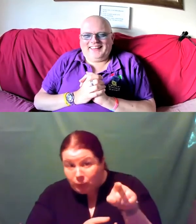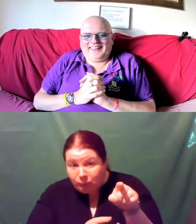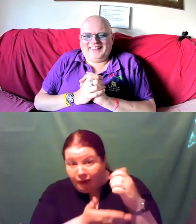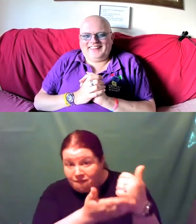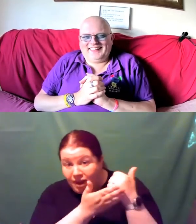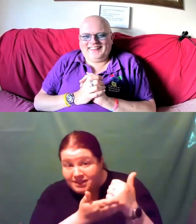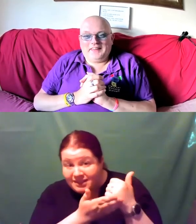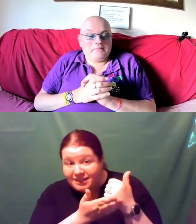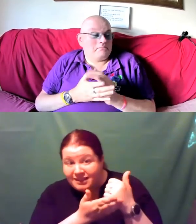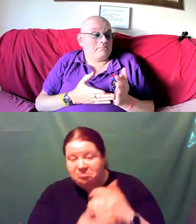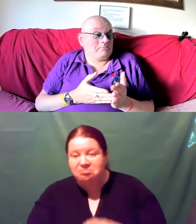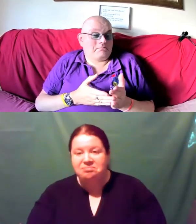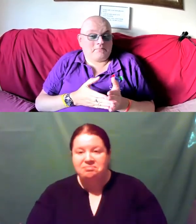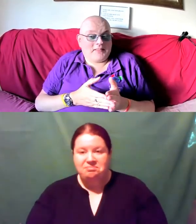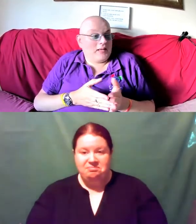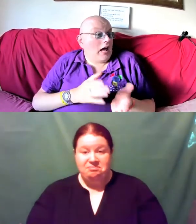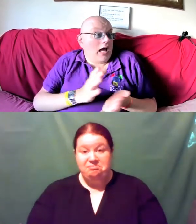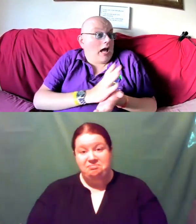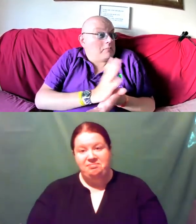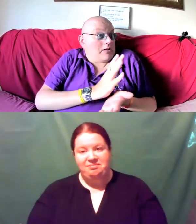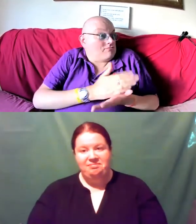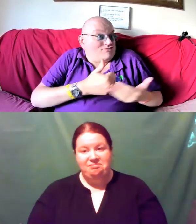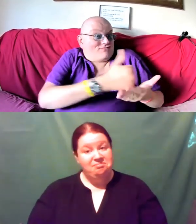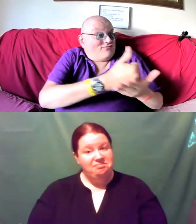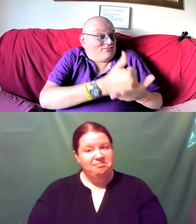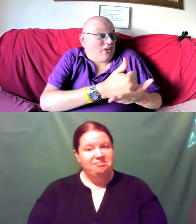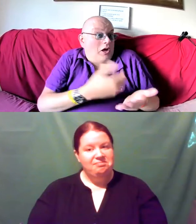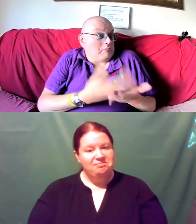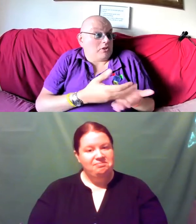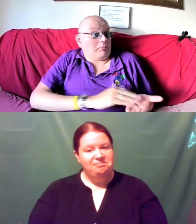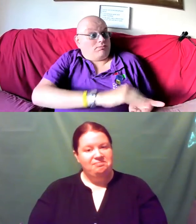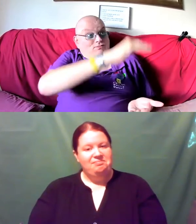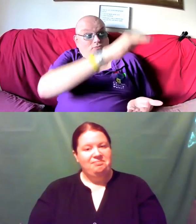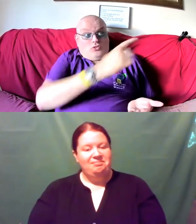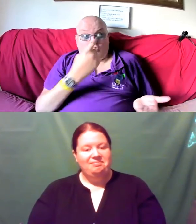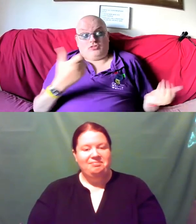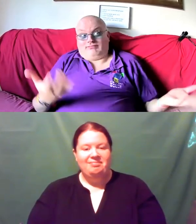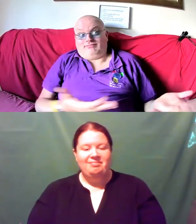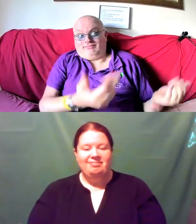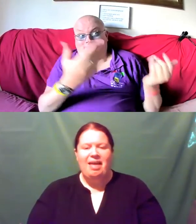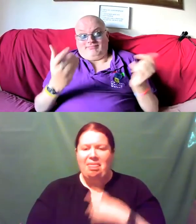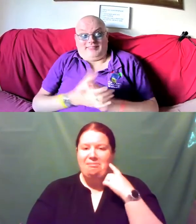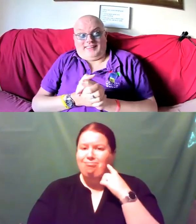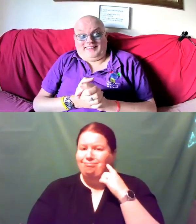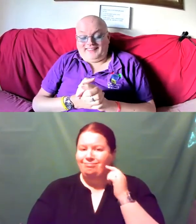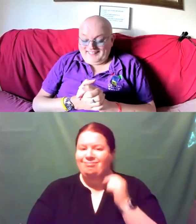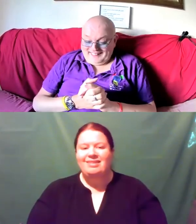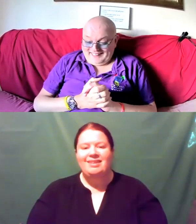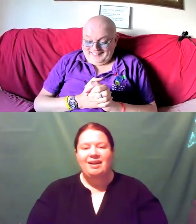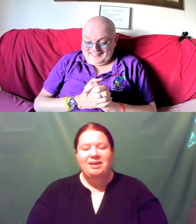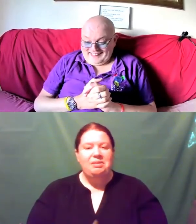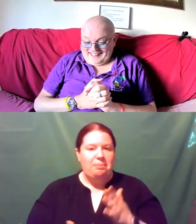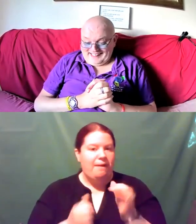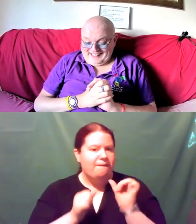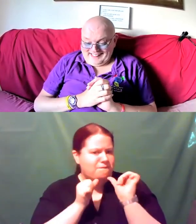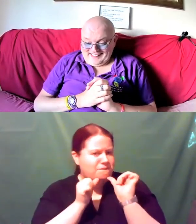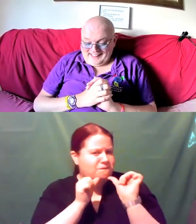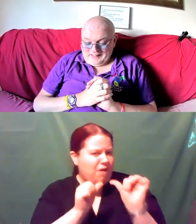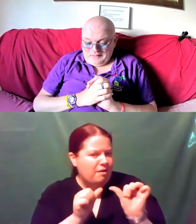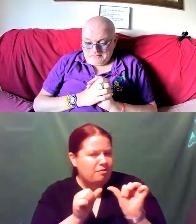advice around that? Well, it might be quite a lucrative consultancy, maybe. Yeah. I think so. So I want to get to my favourite part of the story.